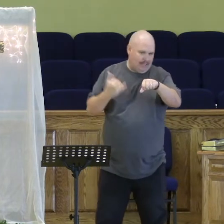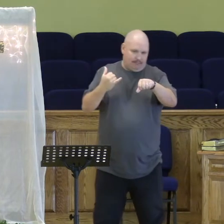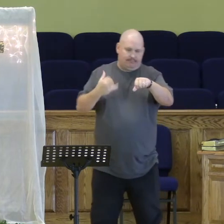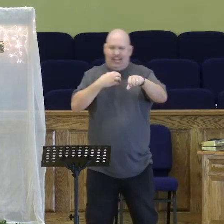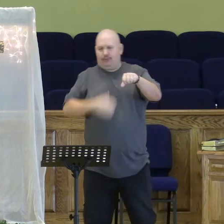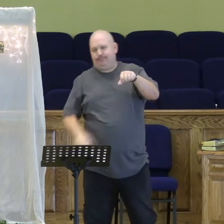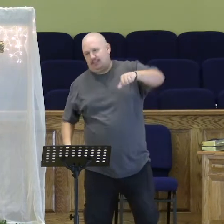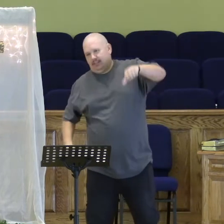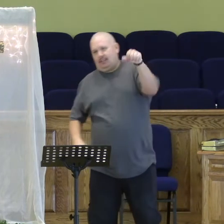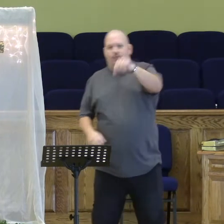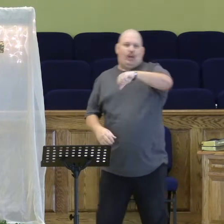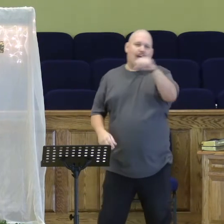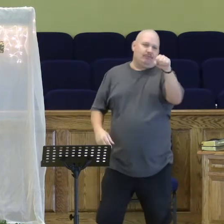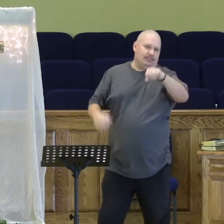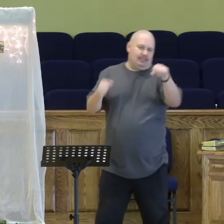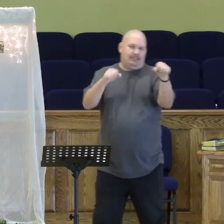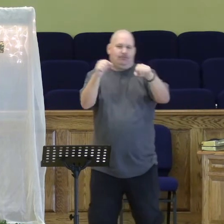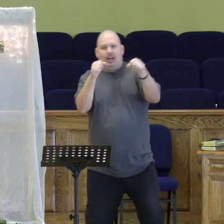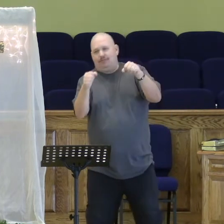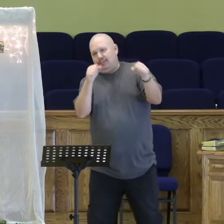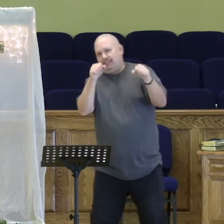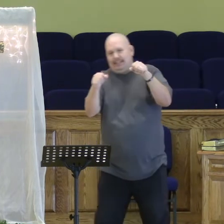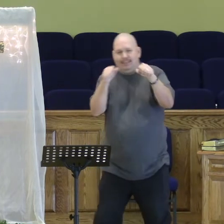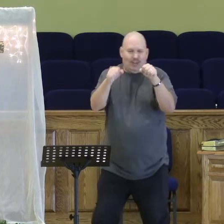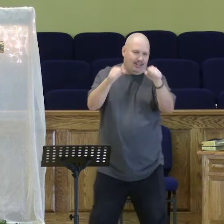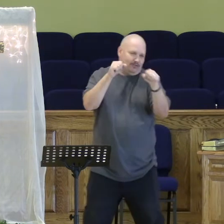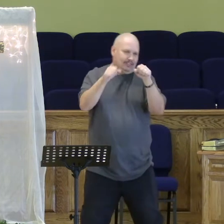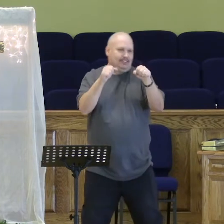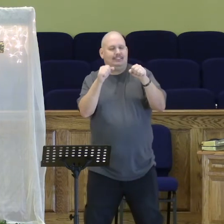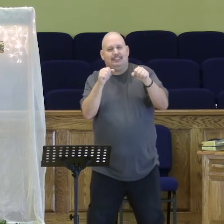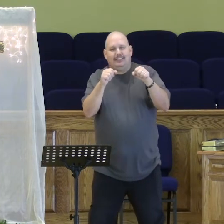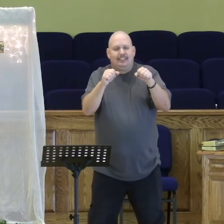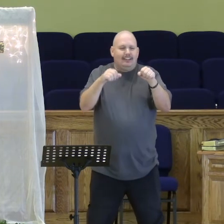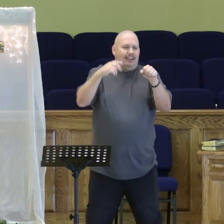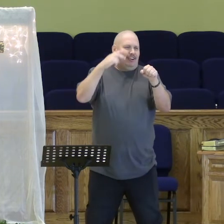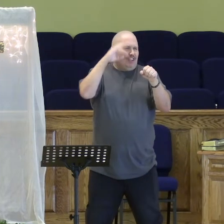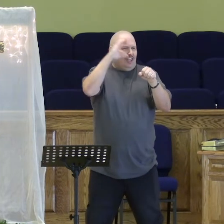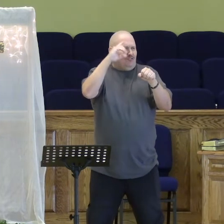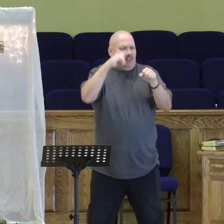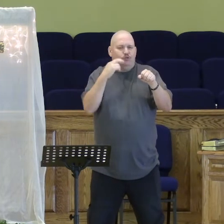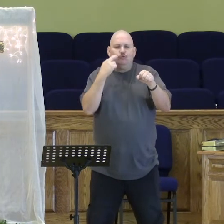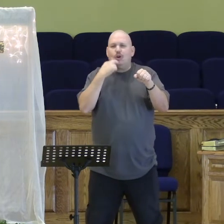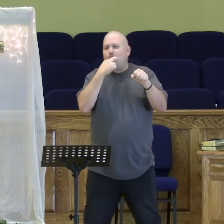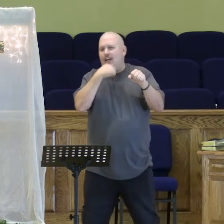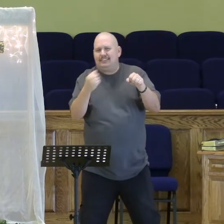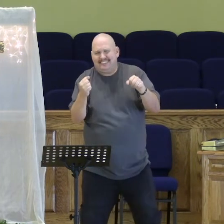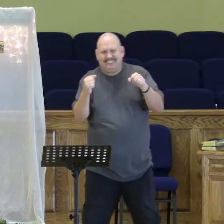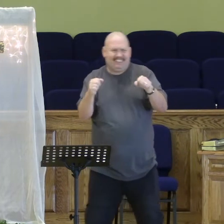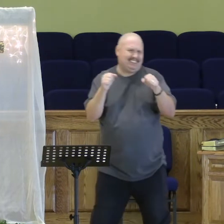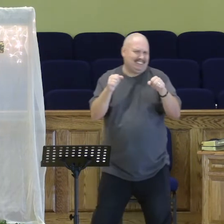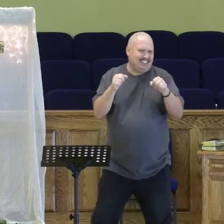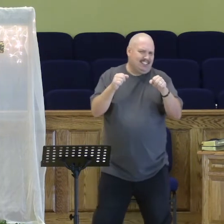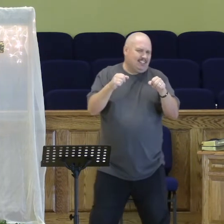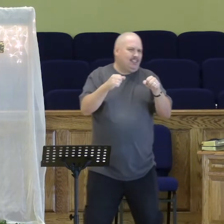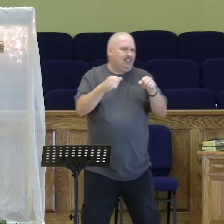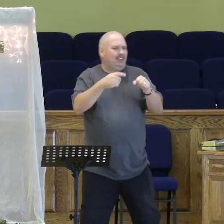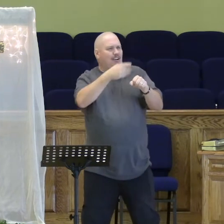I'm a hungry man. I'm in my car. I'm driving. And I'm a hungry man. Remember that. I'm a hungry man. Man, my stomach's saying it's time to find